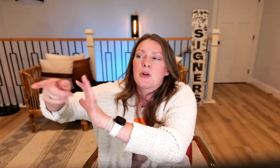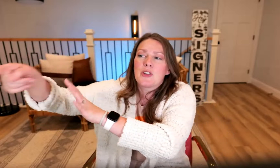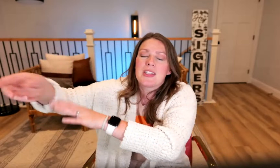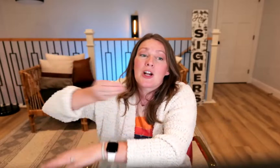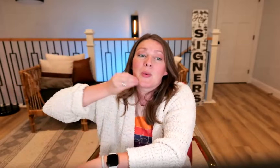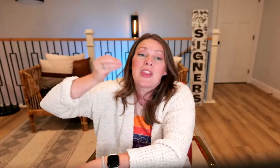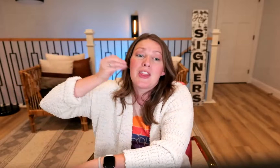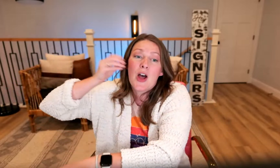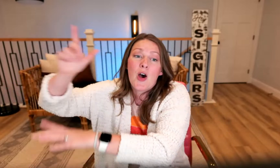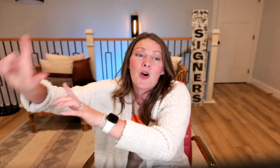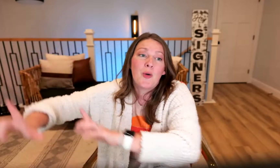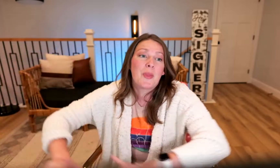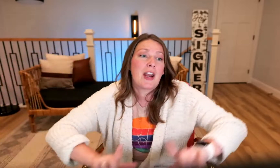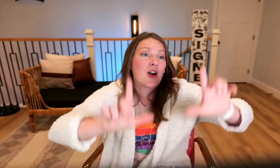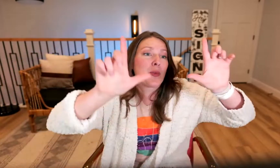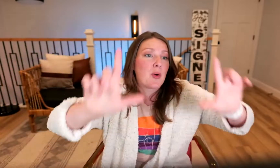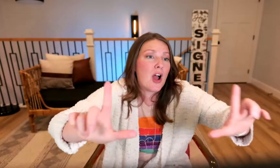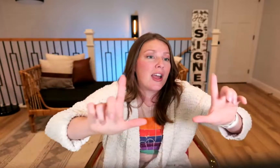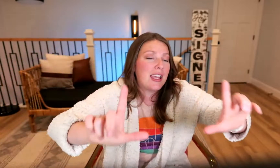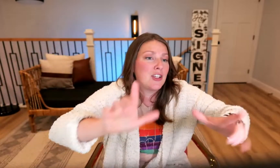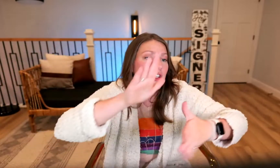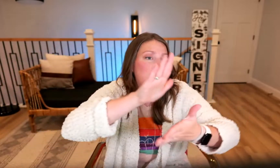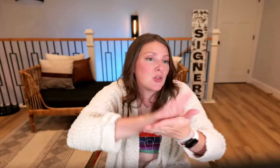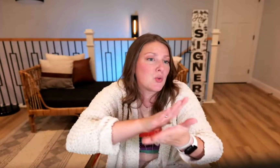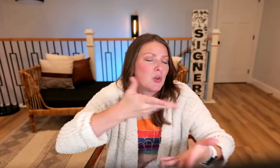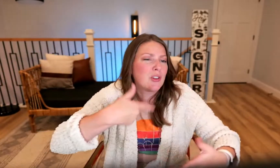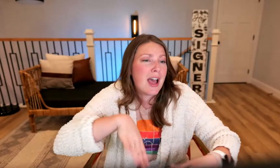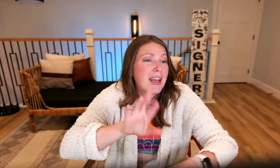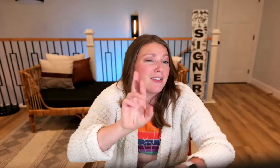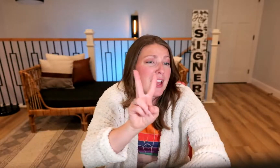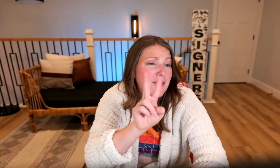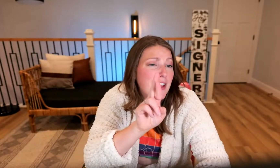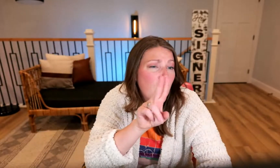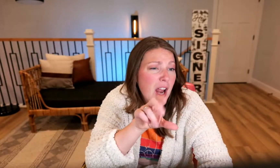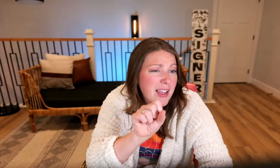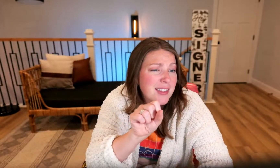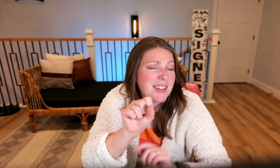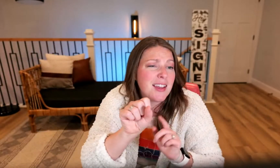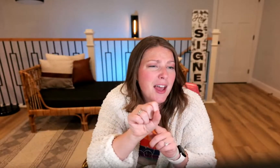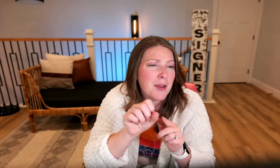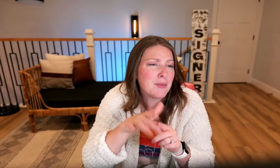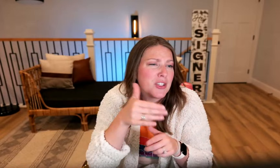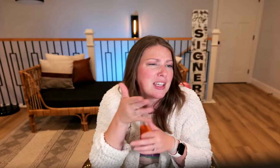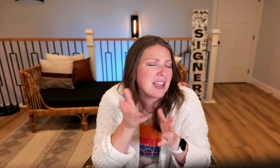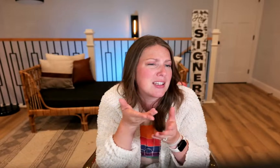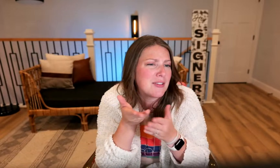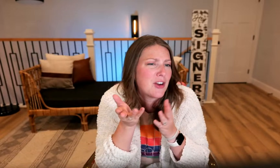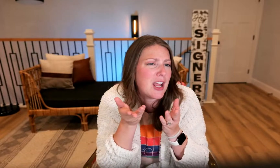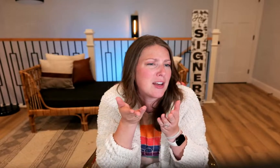interpreters that are within the home that are brought into the school, kind of like VRS, just like a different kind of